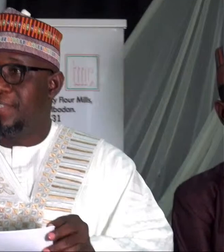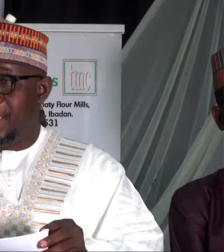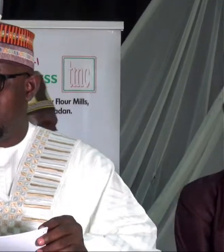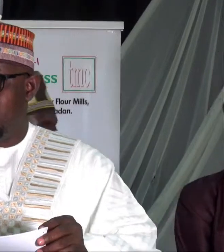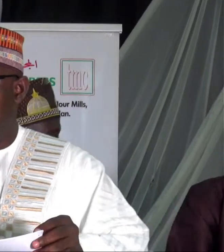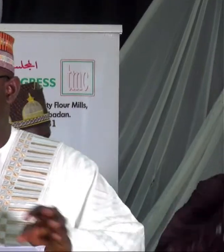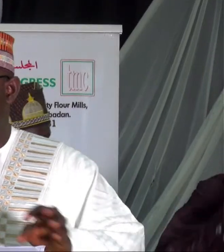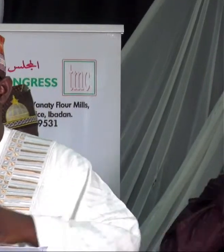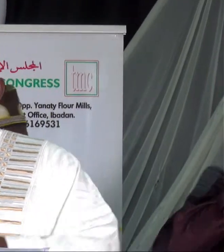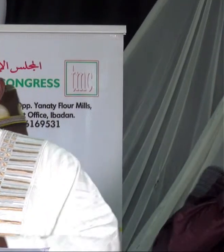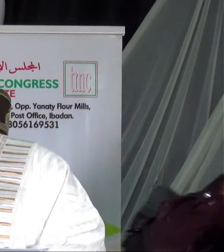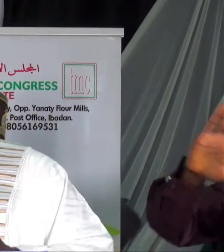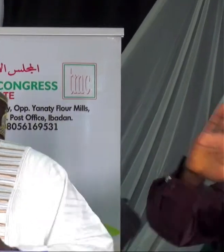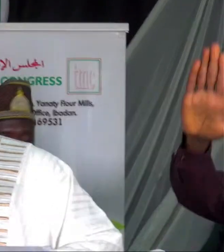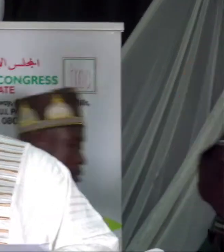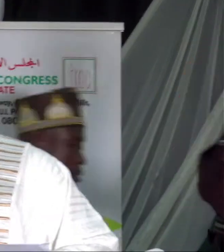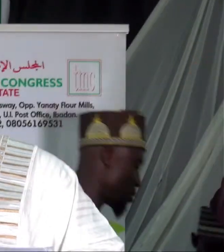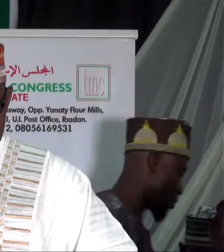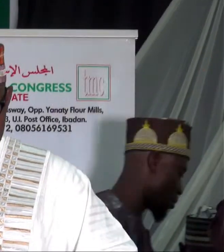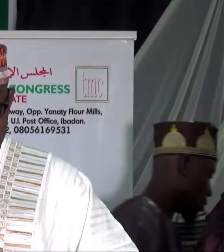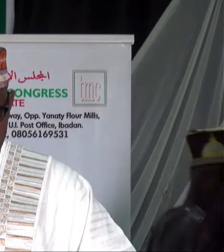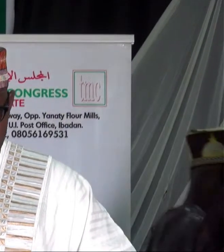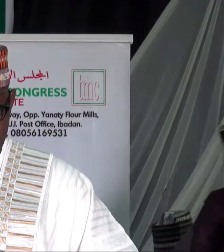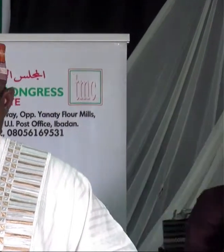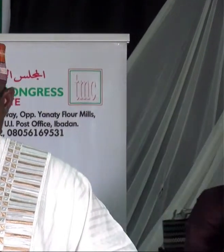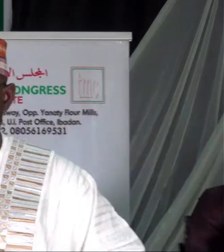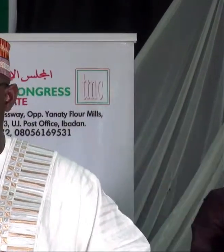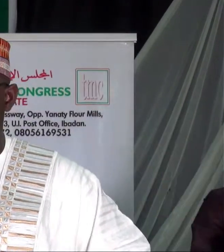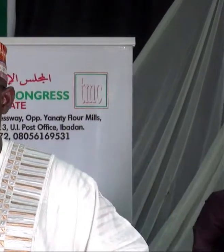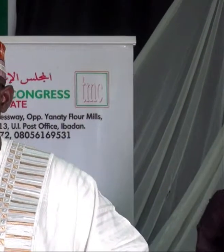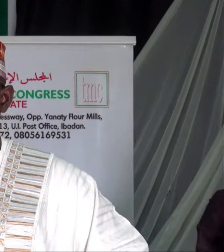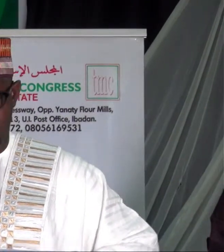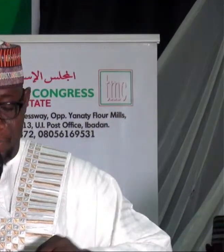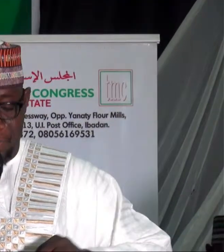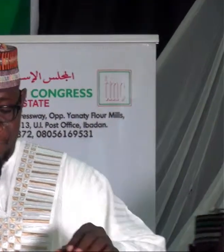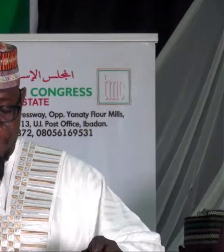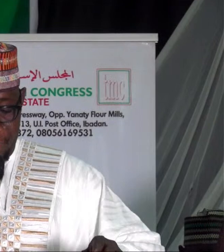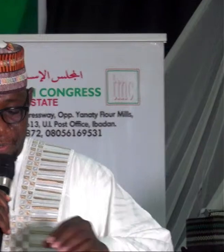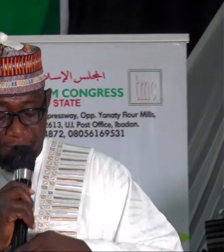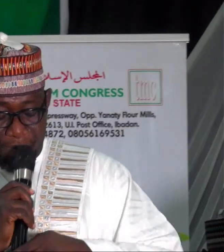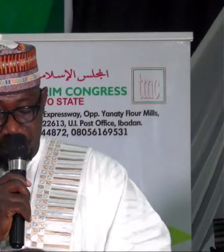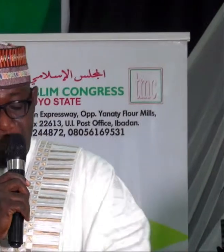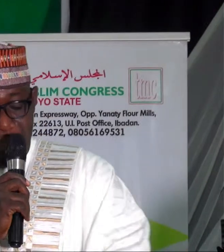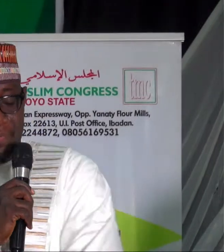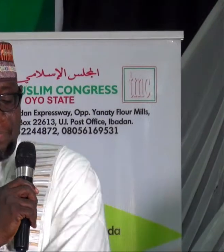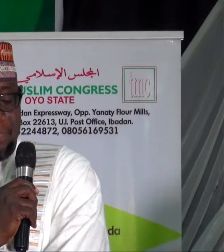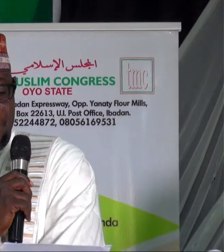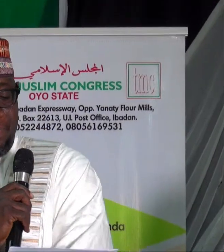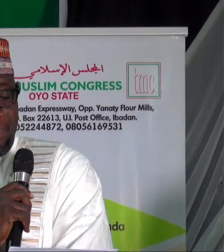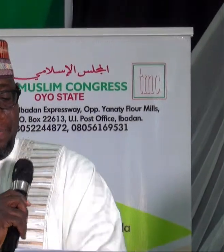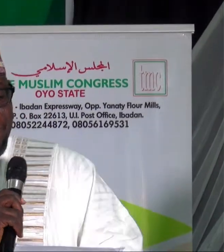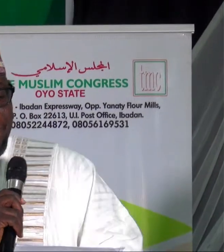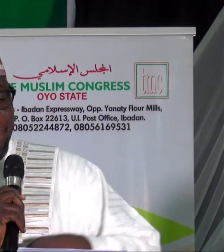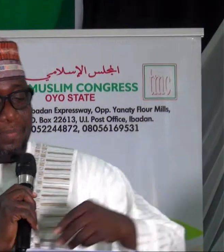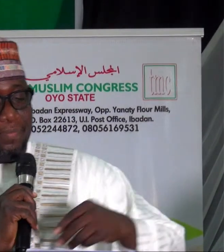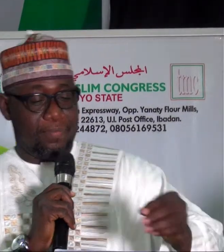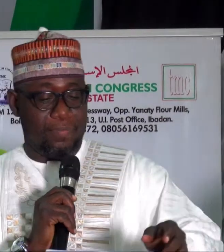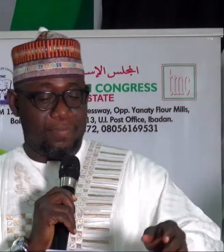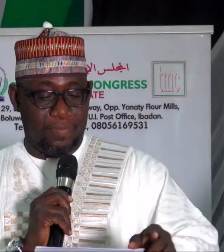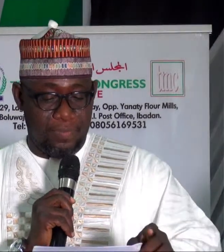Assalamu alaikum wa rahmatullahi wa barakatuh. Wa alaikum assalam wa rahmatullahi wa